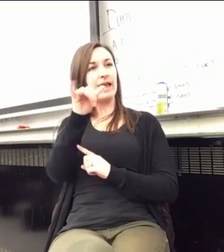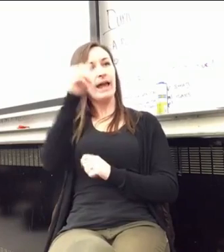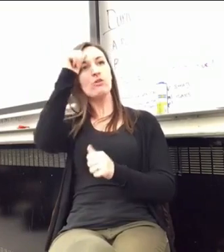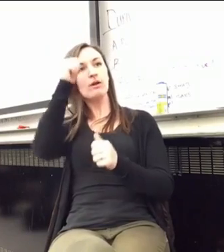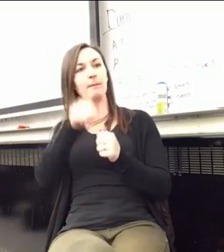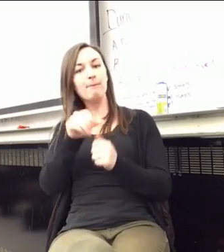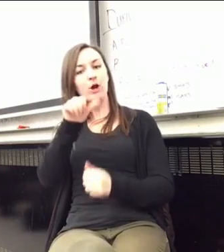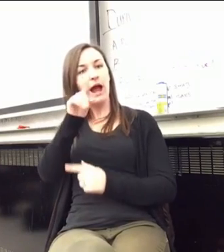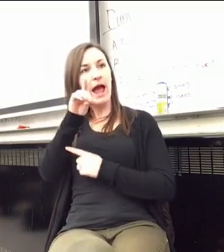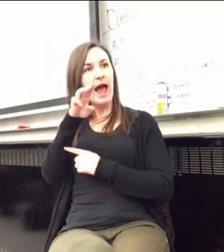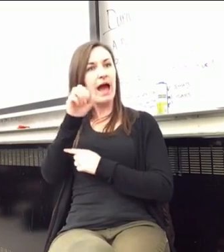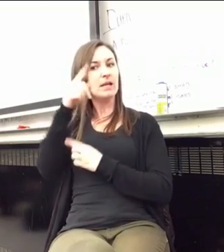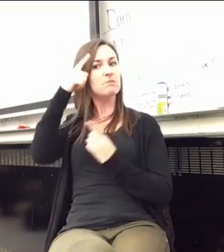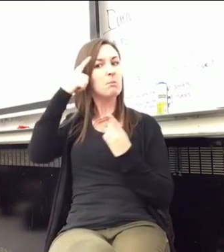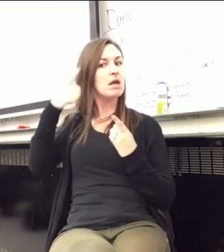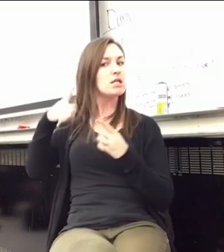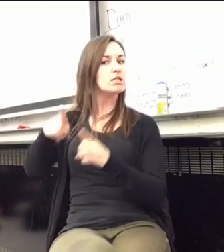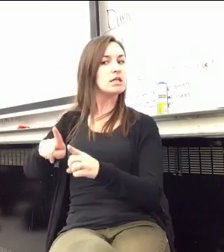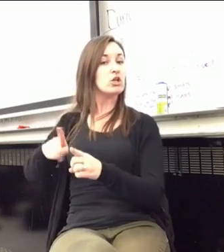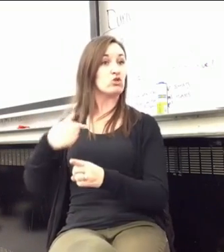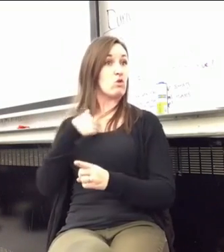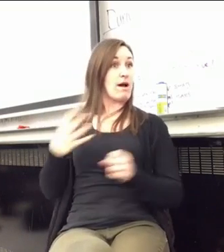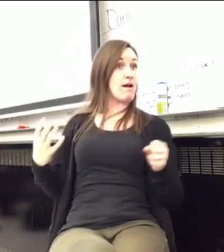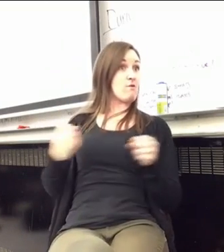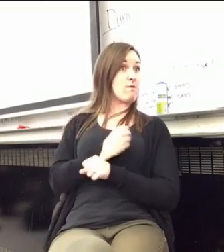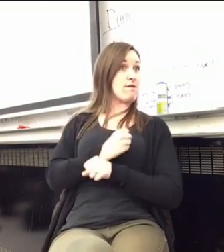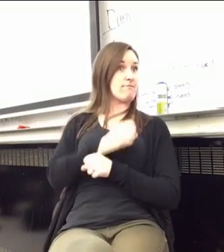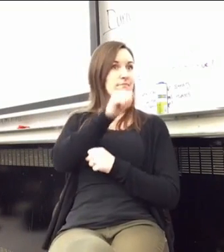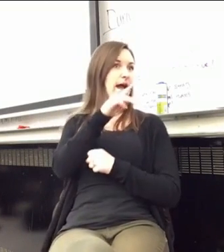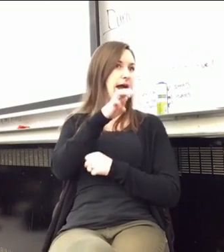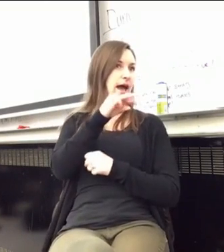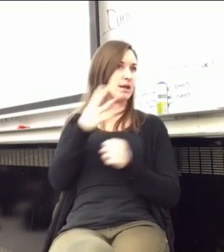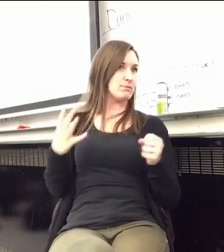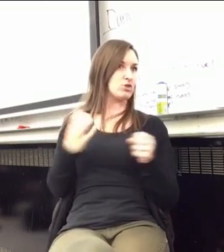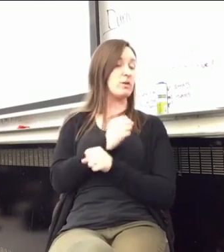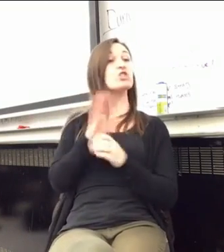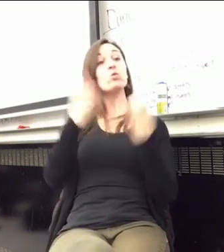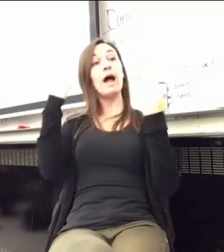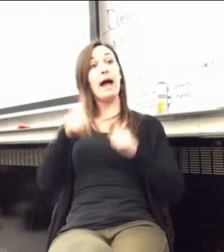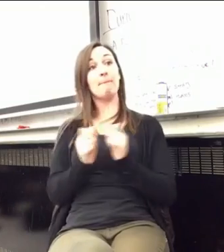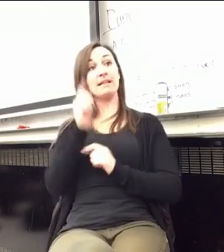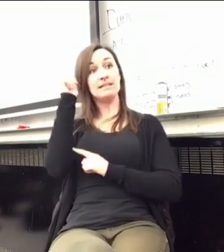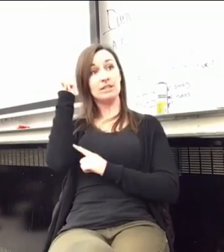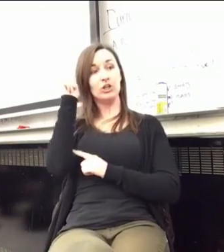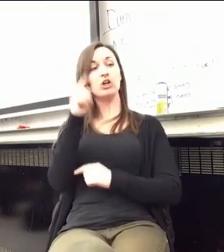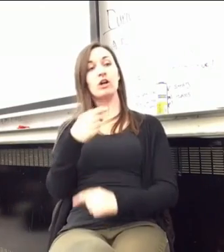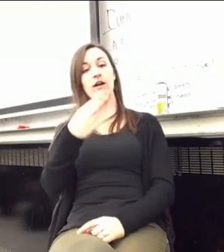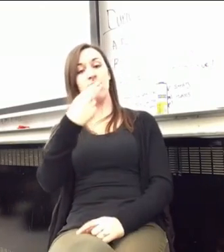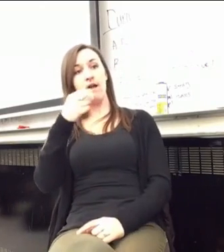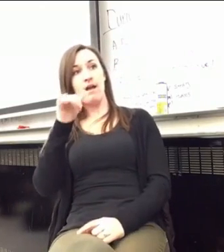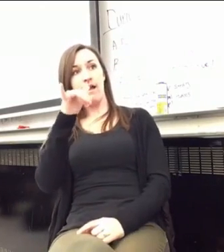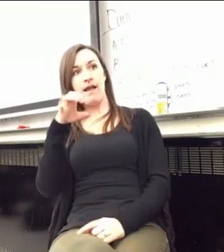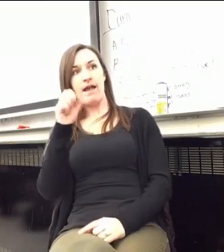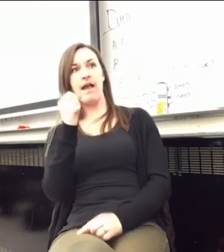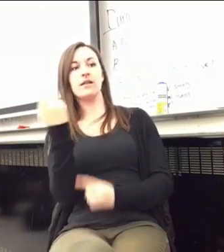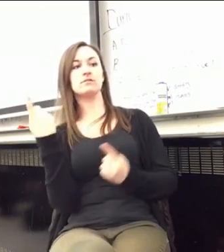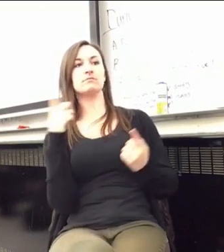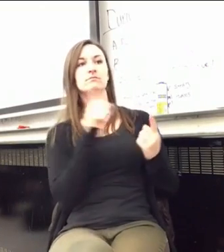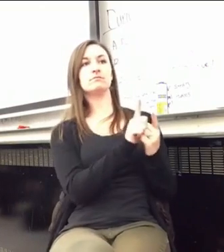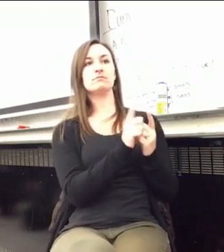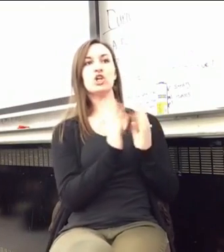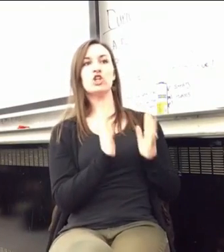Quincy Adams, they make a deal and it puts him into the presidency. So here's what happens here. Rutherford B. Hayes goes and chats with the